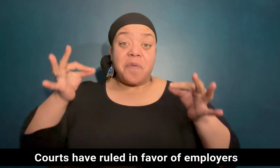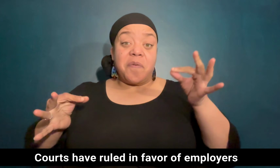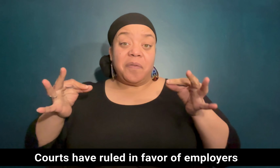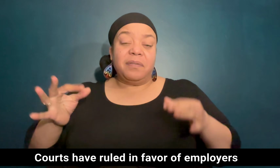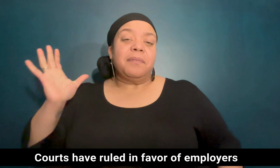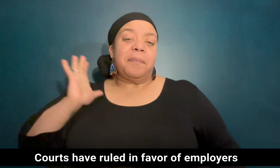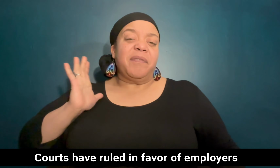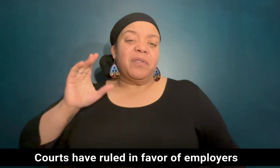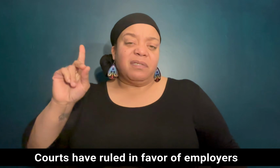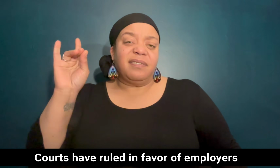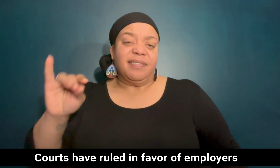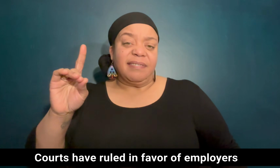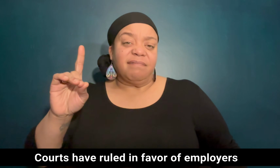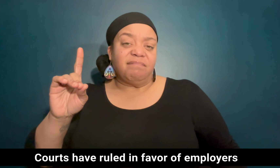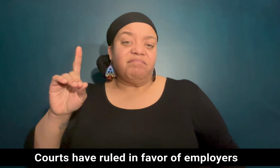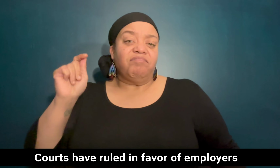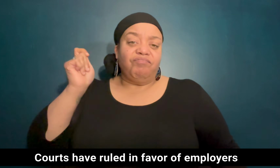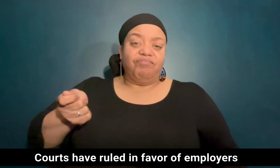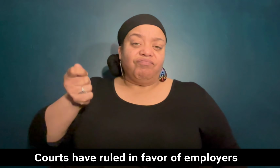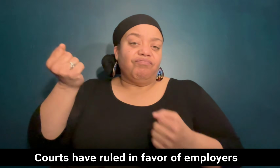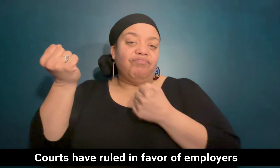Courts have ruled in favor of employers